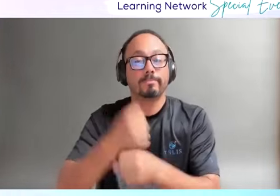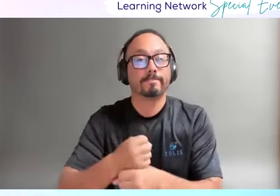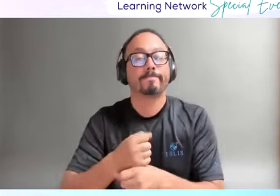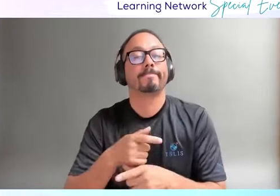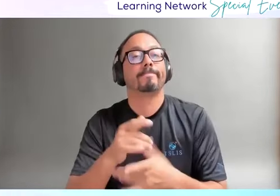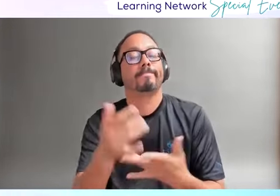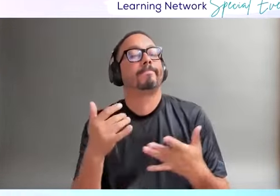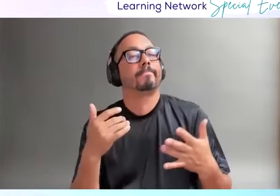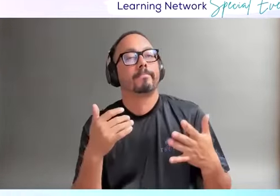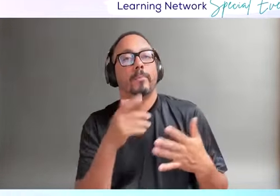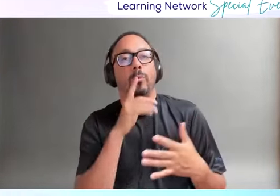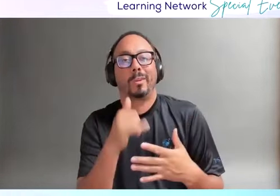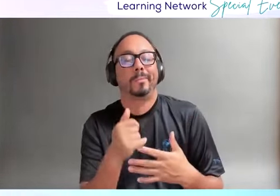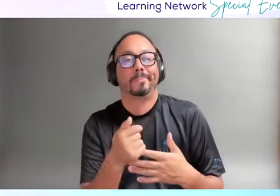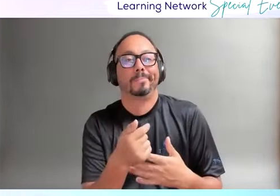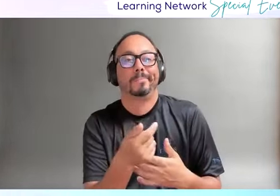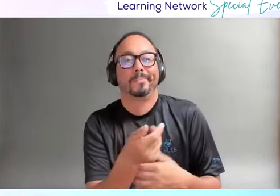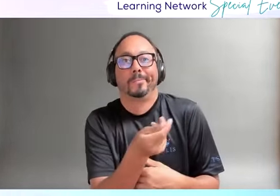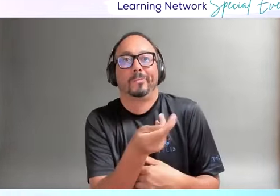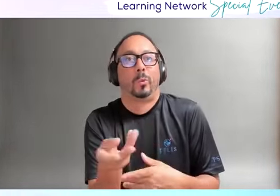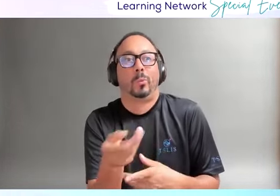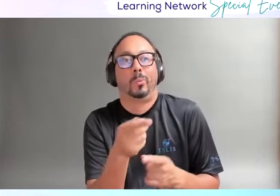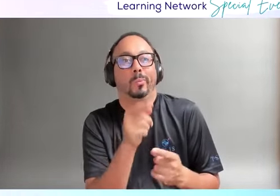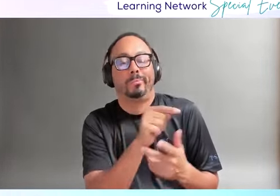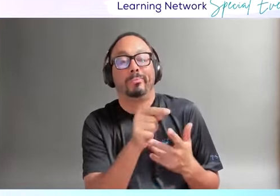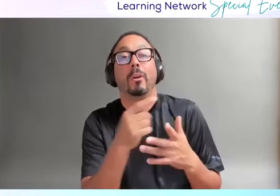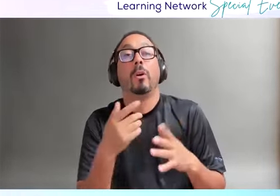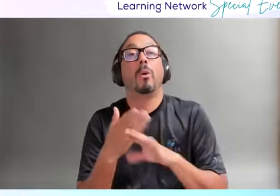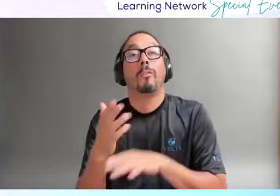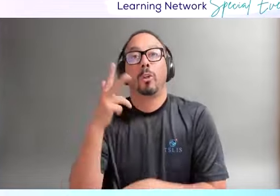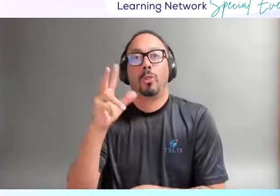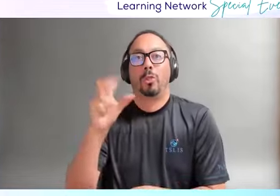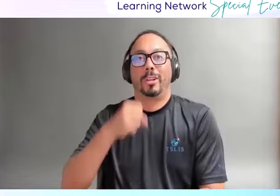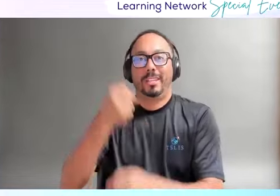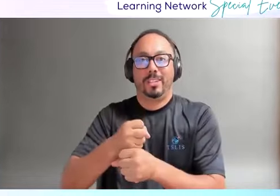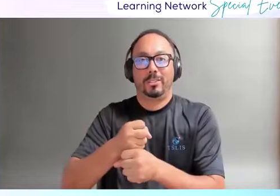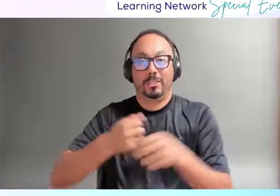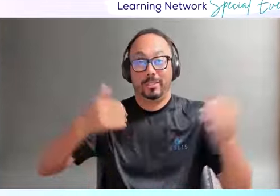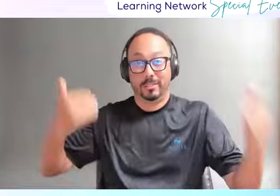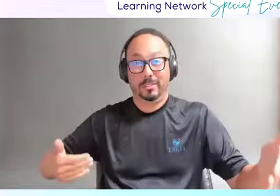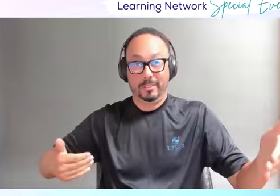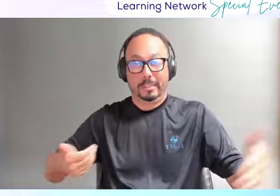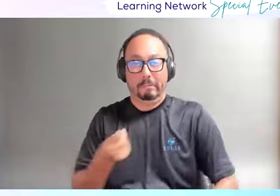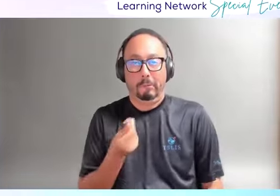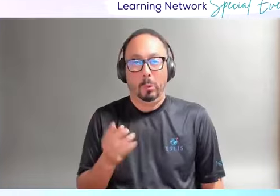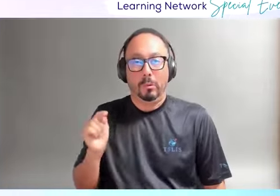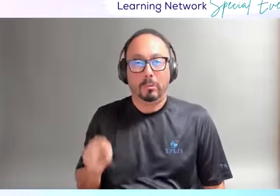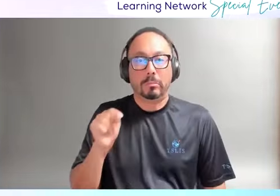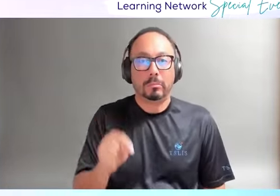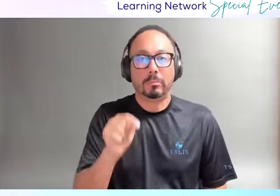well over 30 years. You can see, though, that in your own experience, I would hesitate to